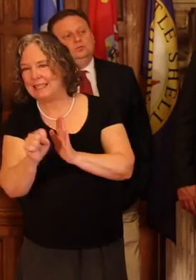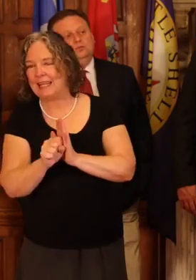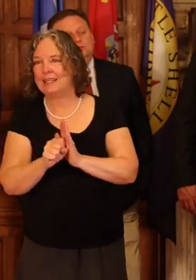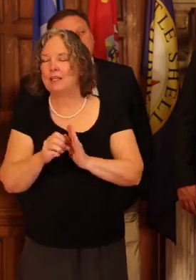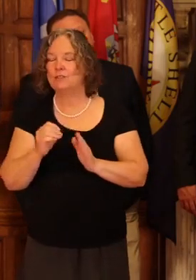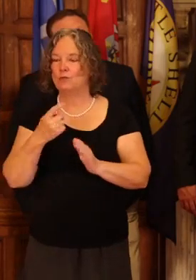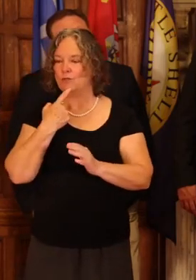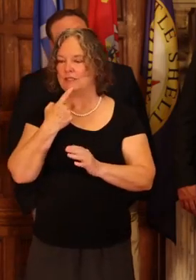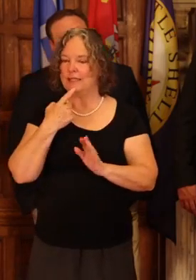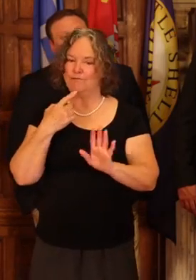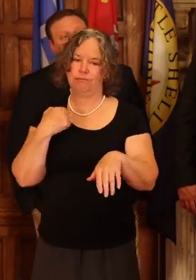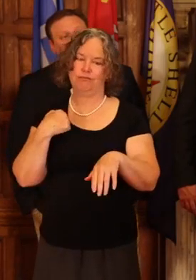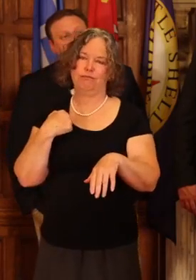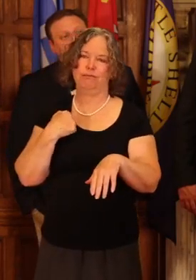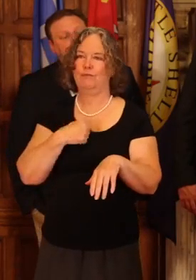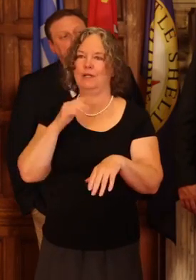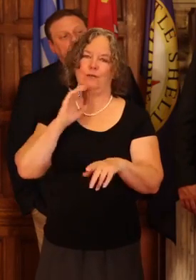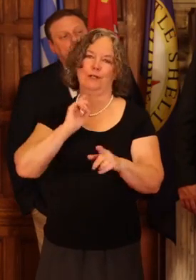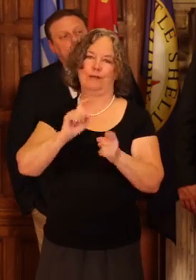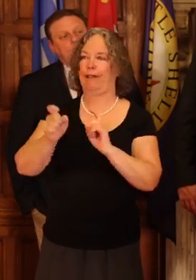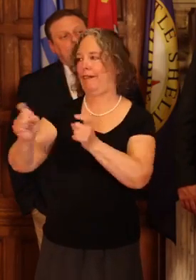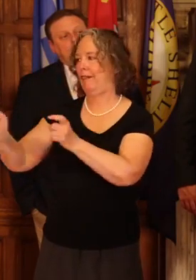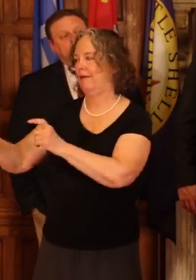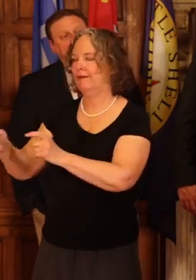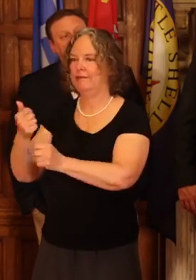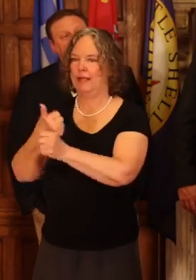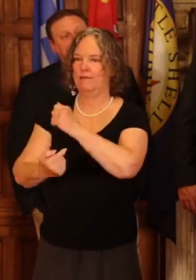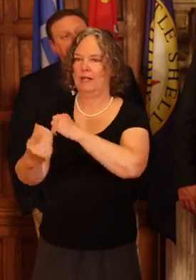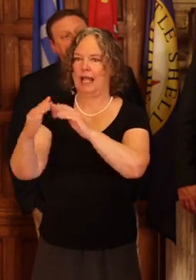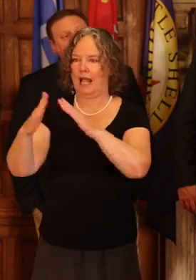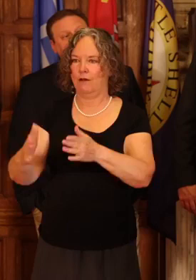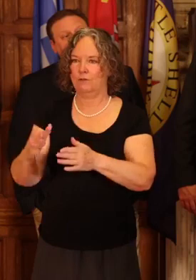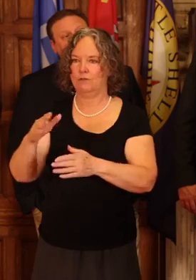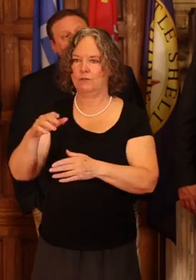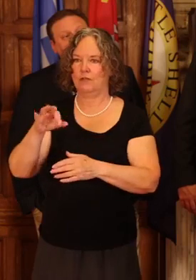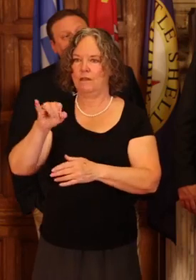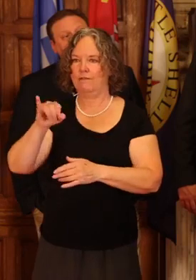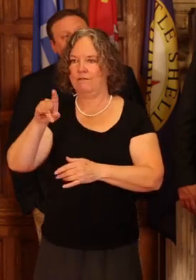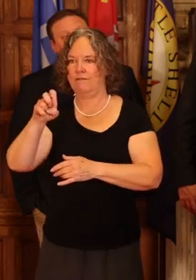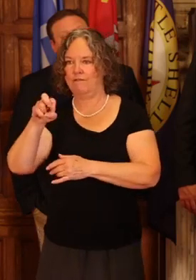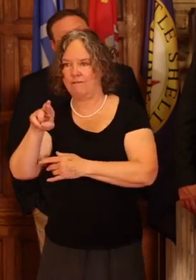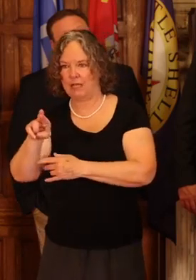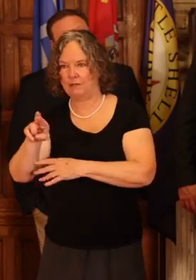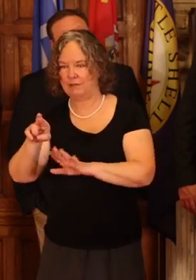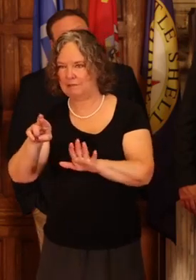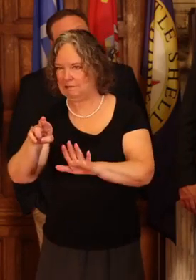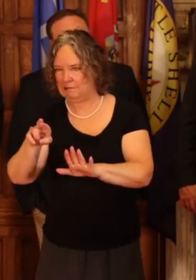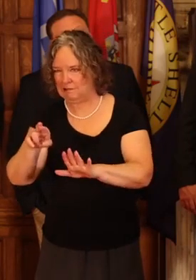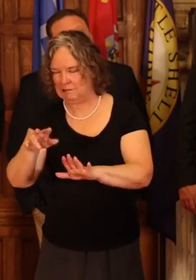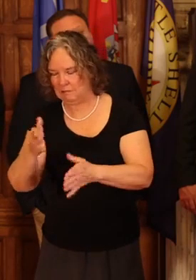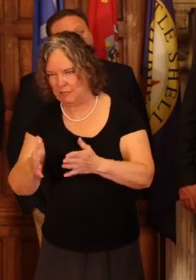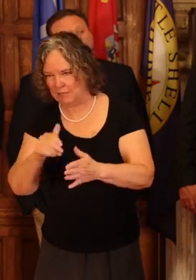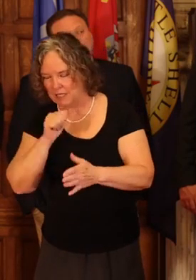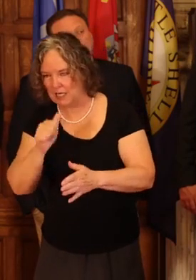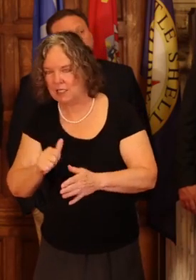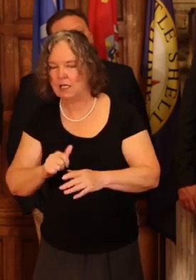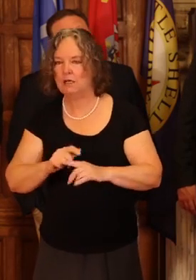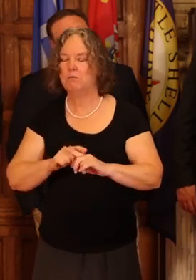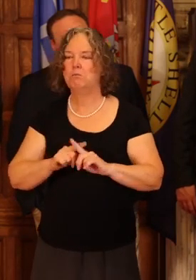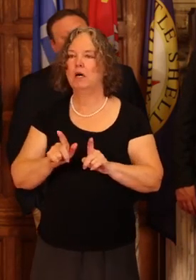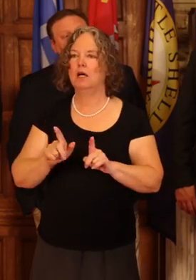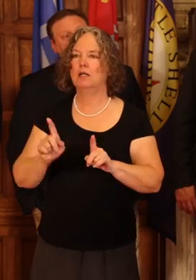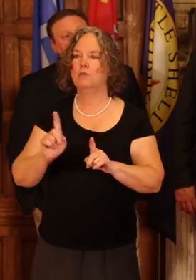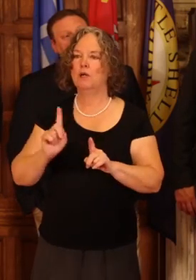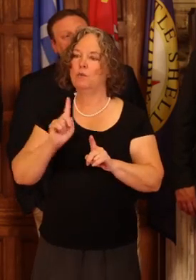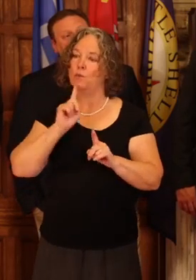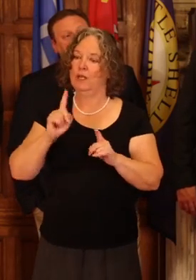say that we're going to have fiber to everybody's residence, I think is unrealistic at this point. But from where we are